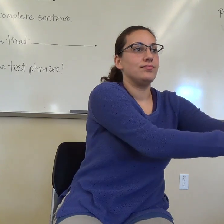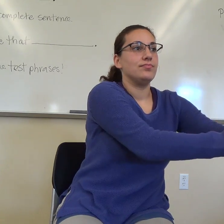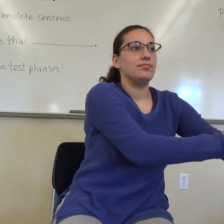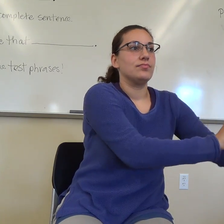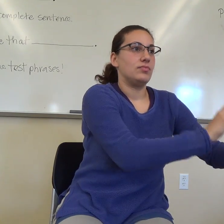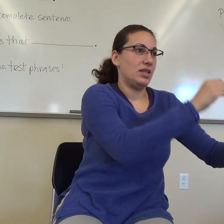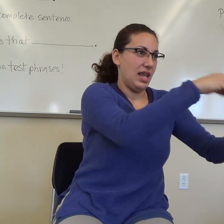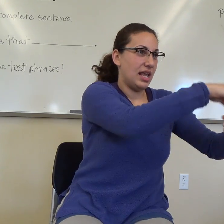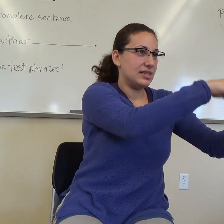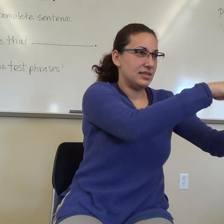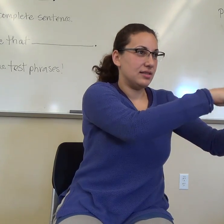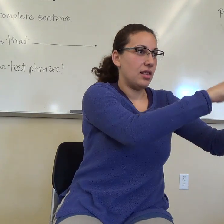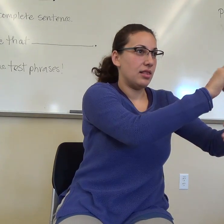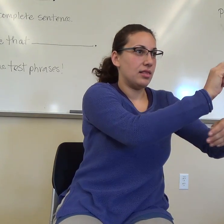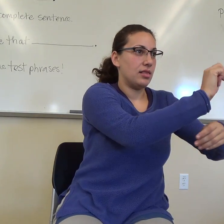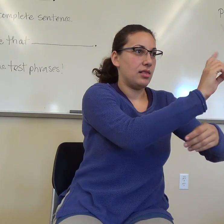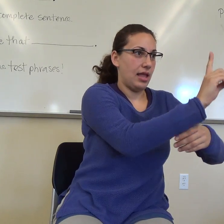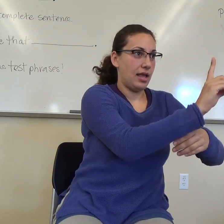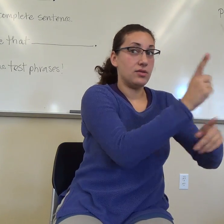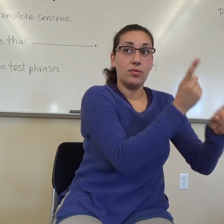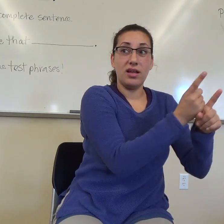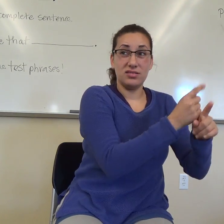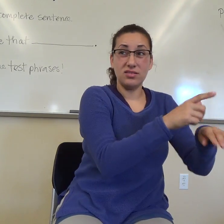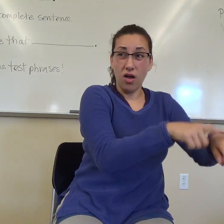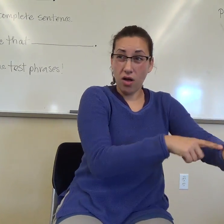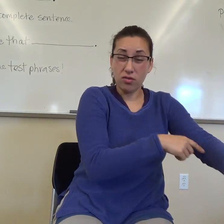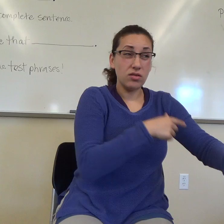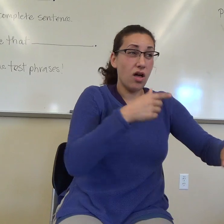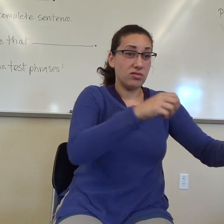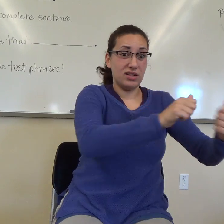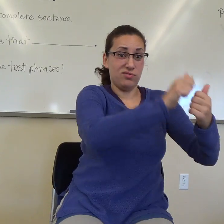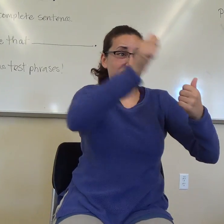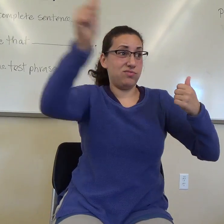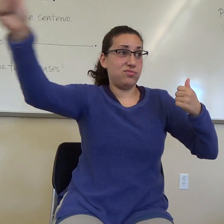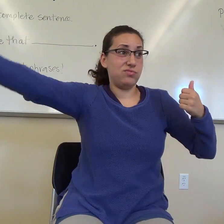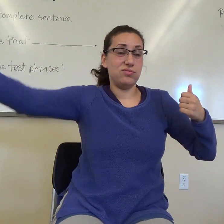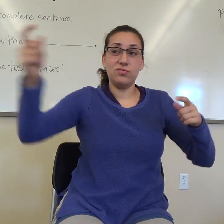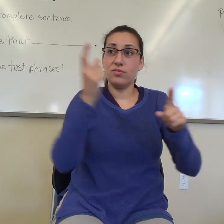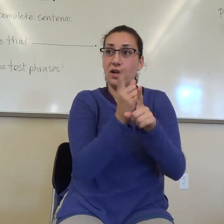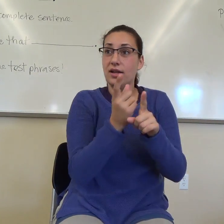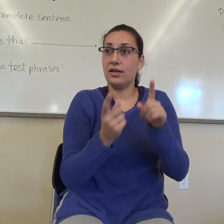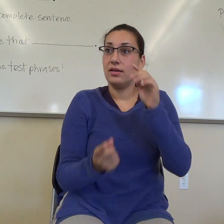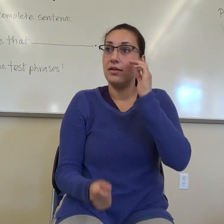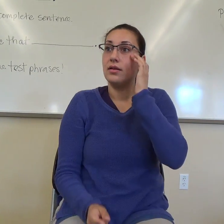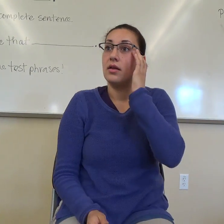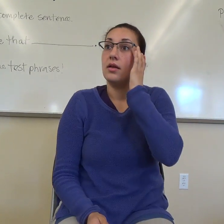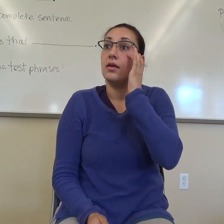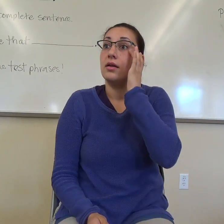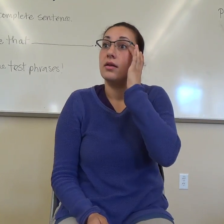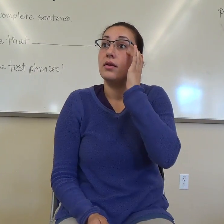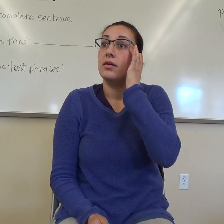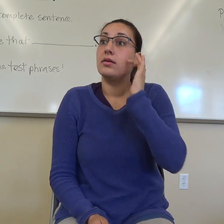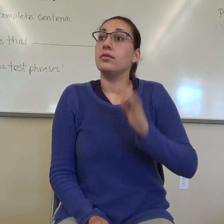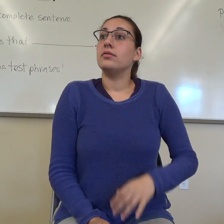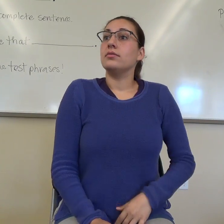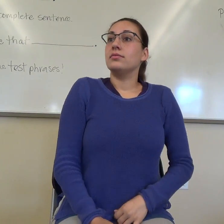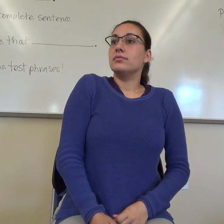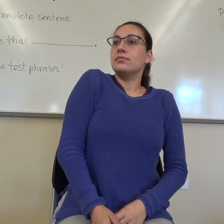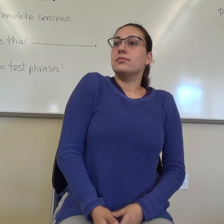right? That's a long way to come. I mean, that's pretty serious back in those days. If you think of what the boats were like,